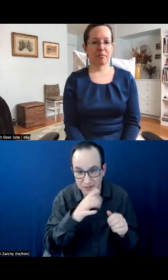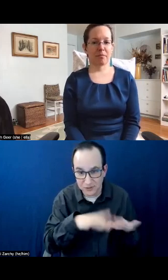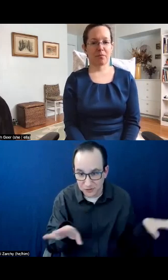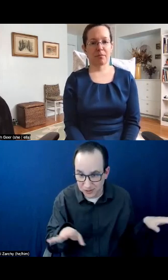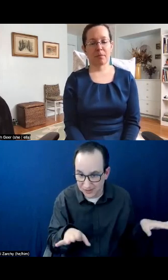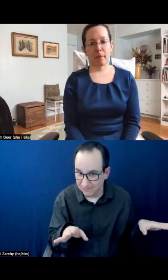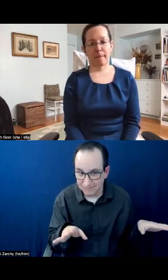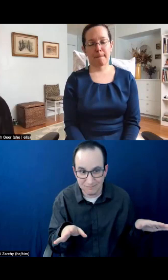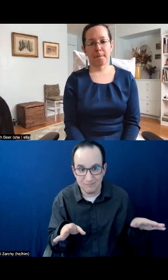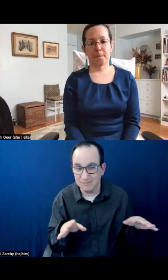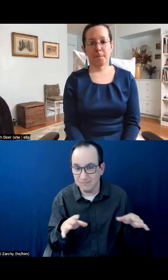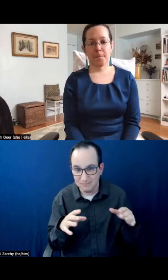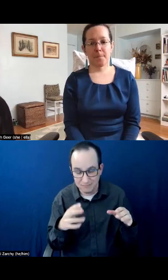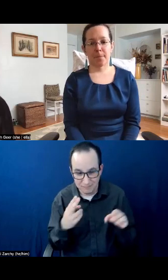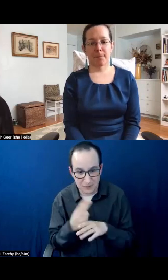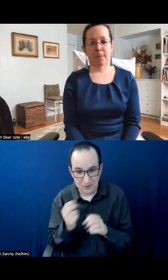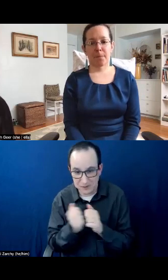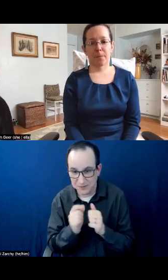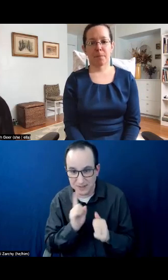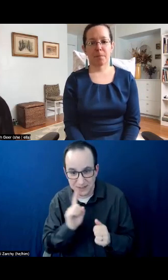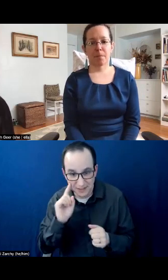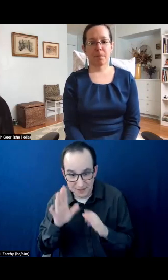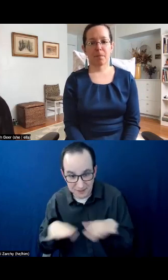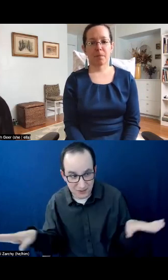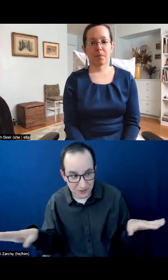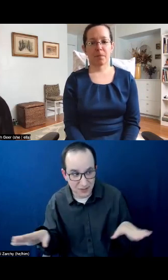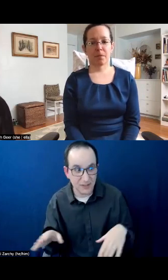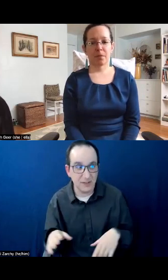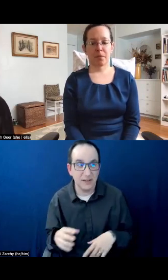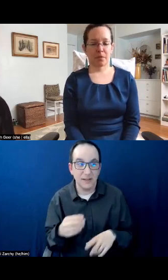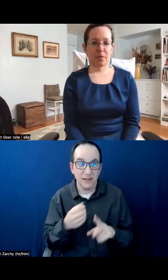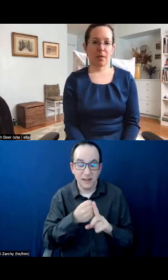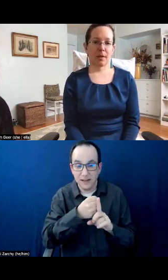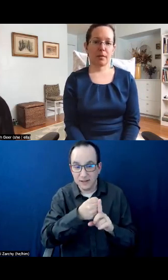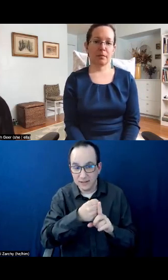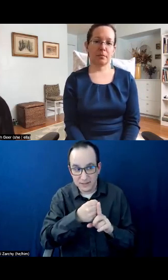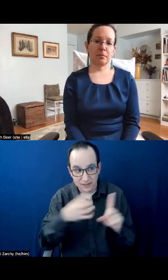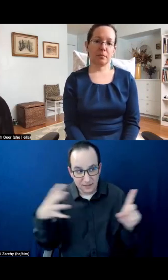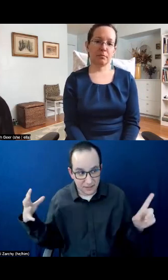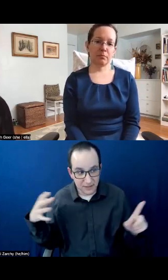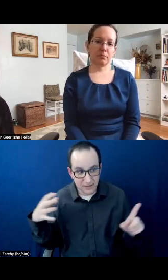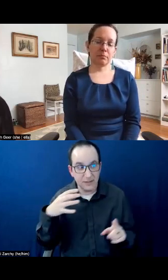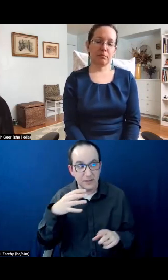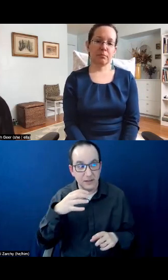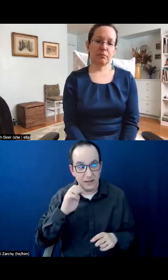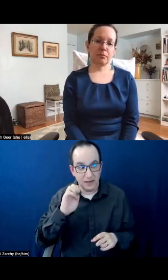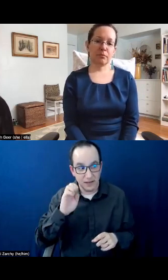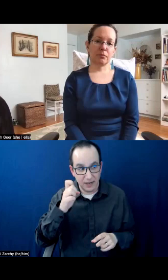Same techniques that we would use with hearing children. We would also use with deaf children.